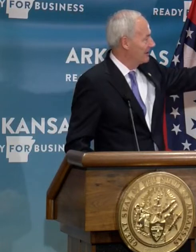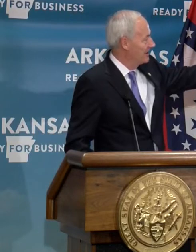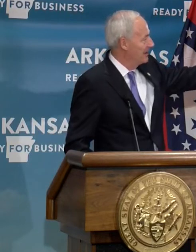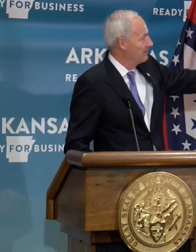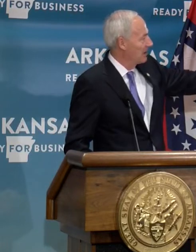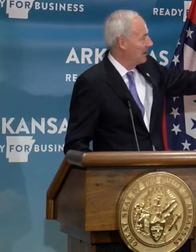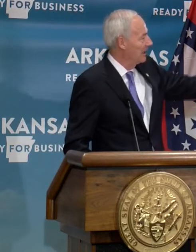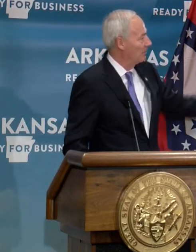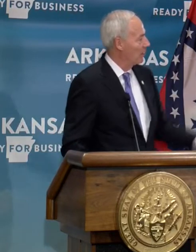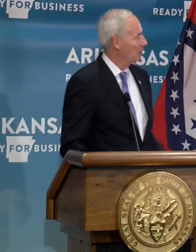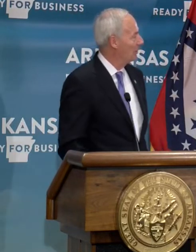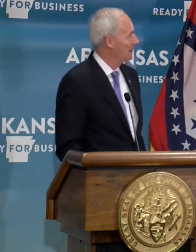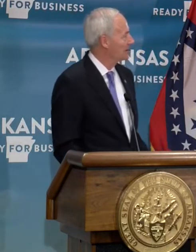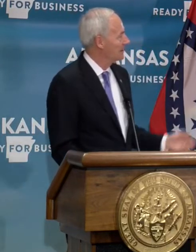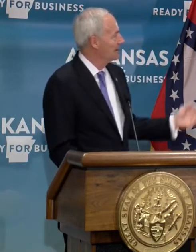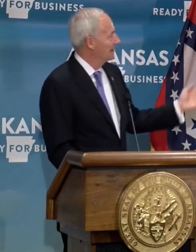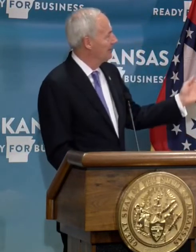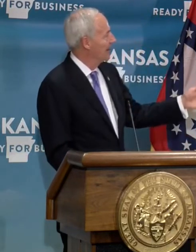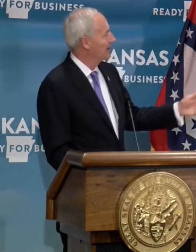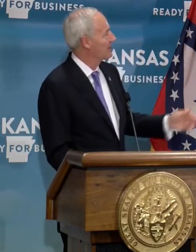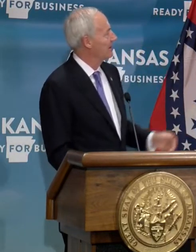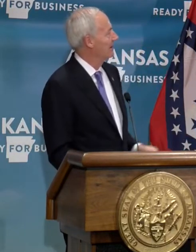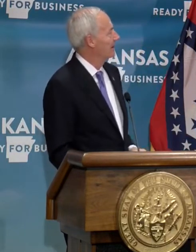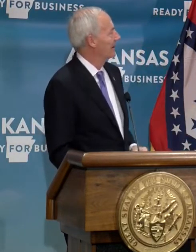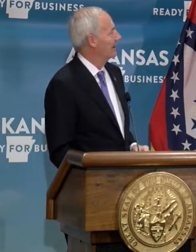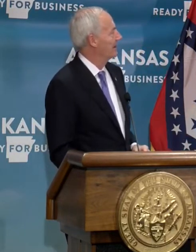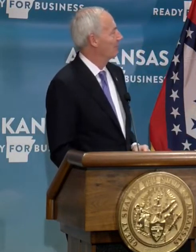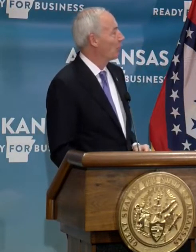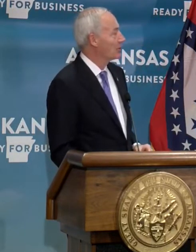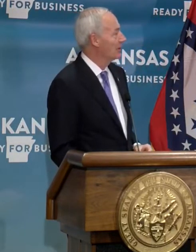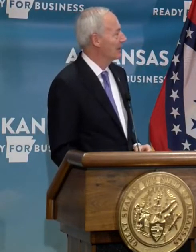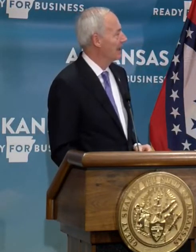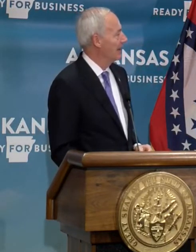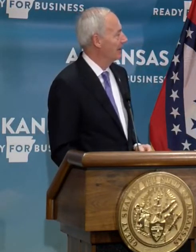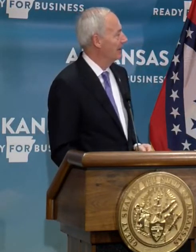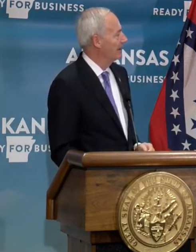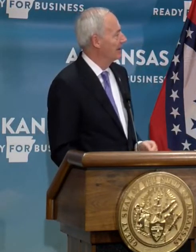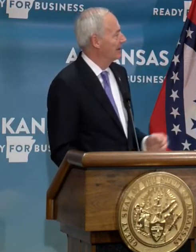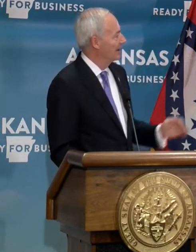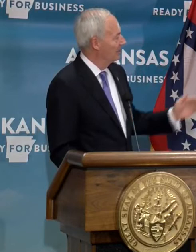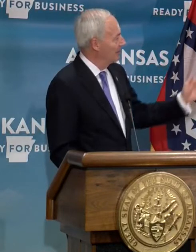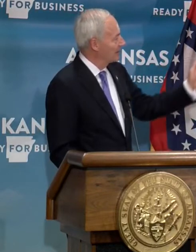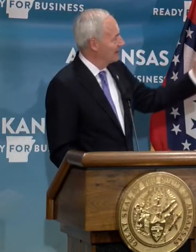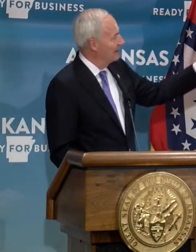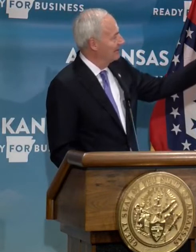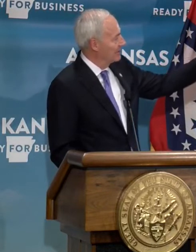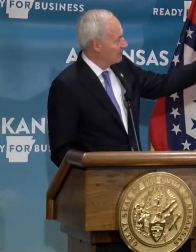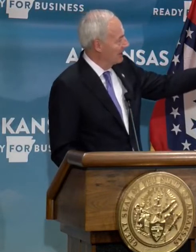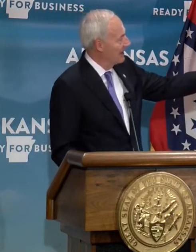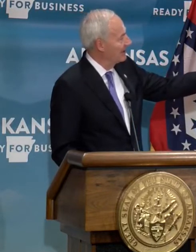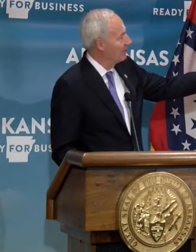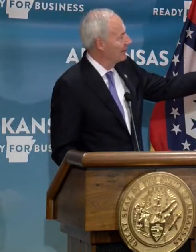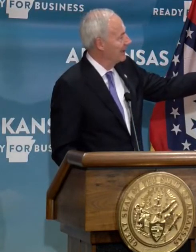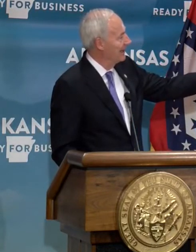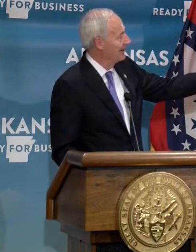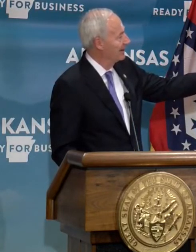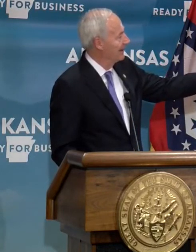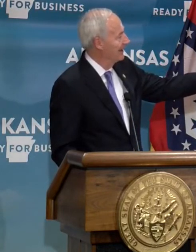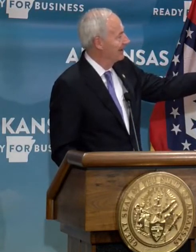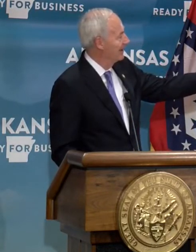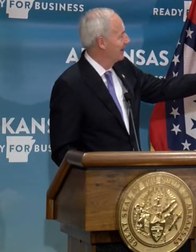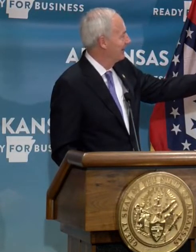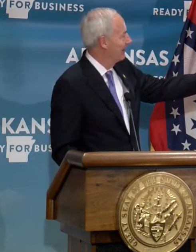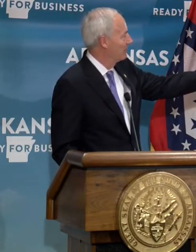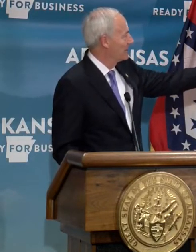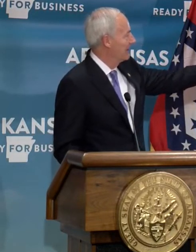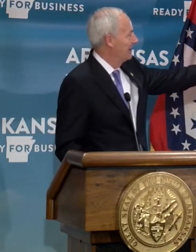still a deep decline in where it was. Next, in Washington County, we see the trend line going down,